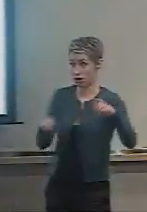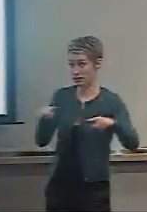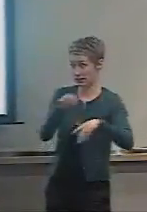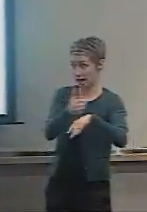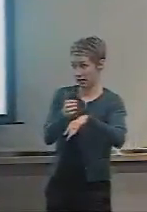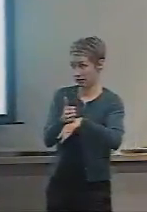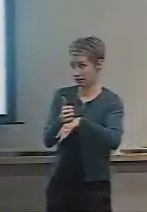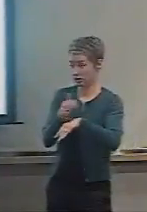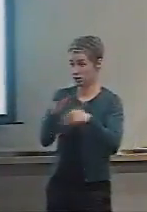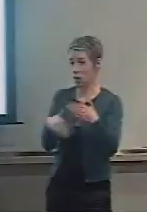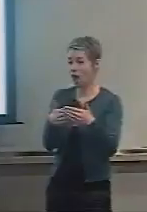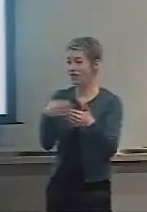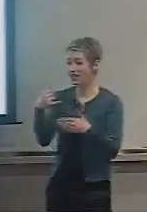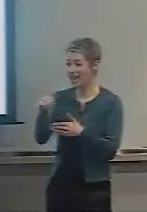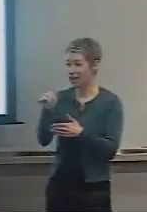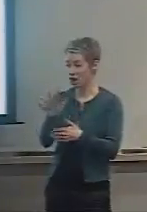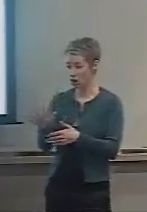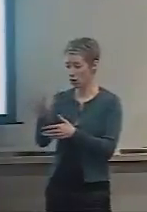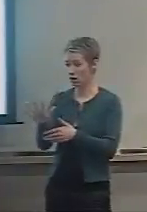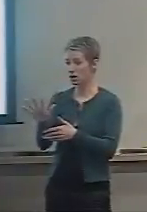that yellow is